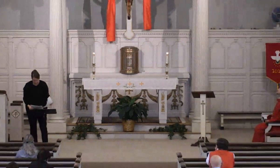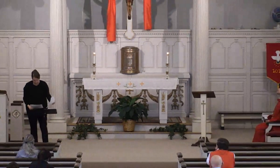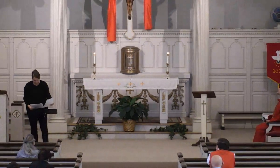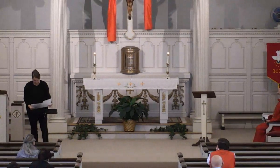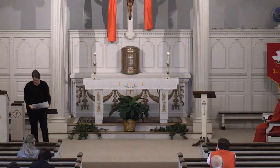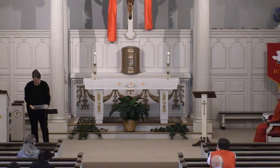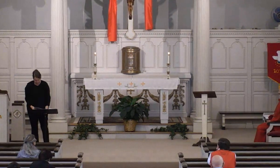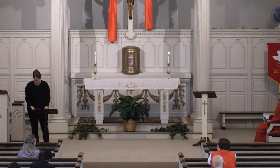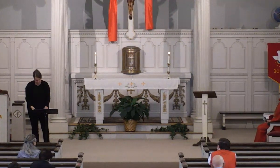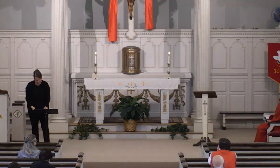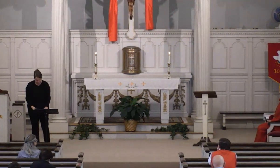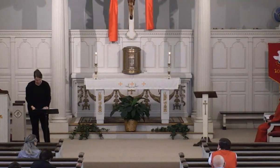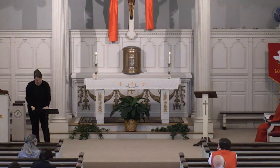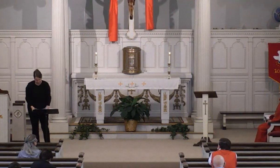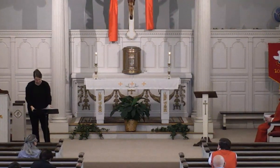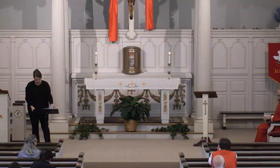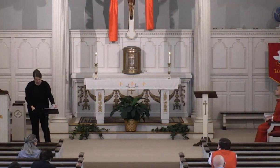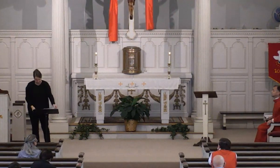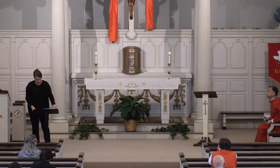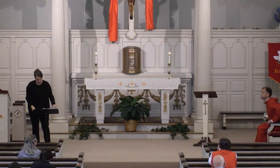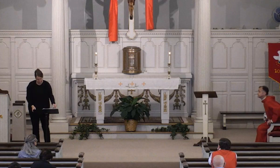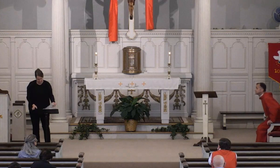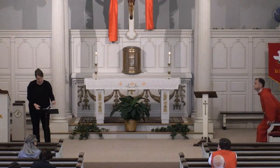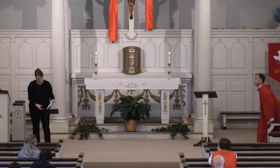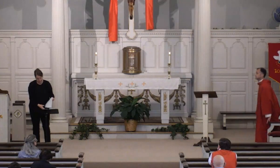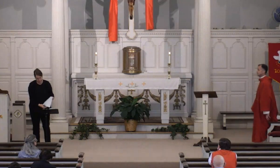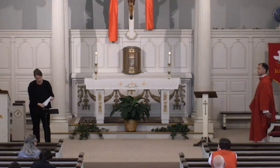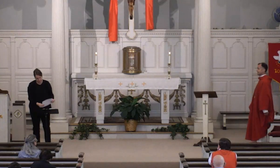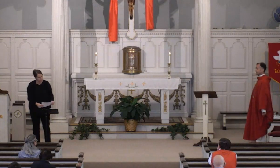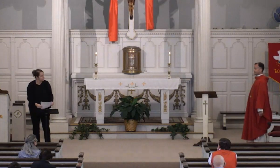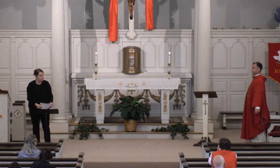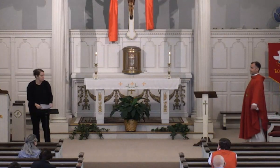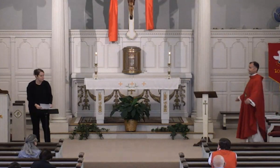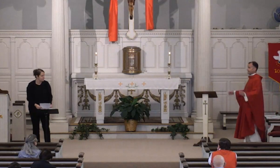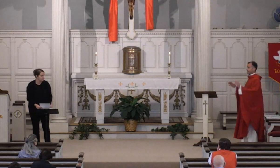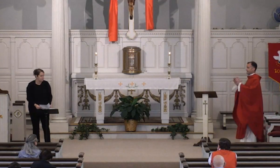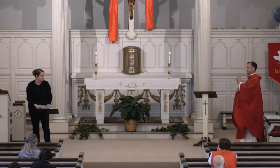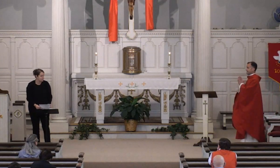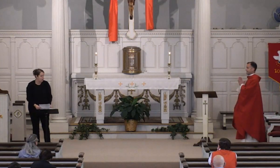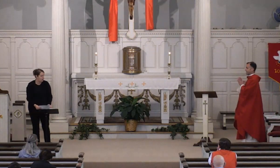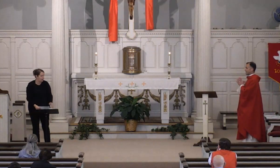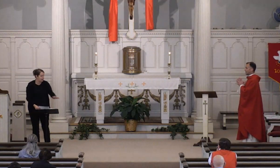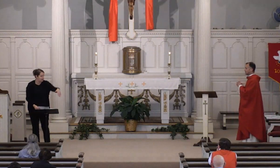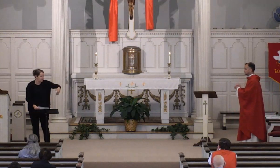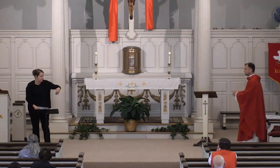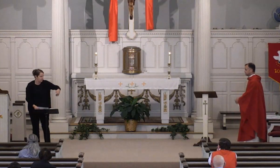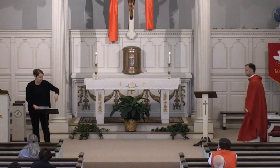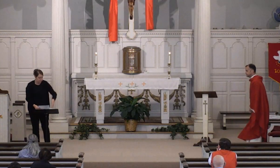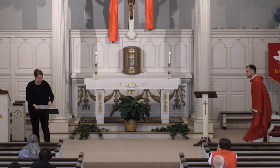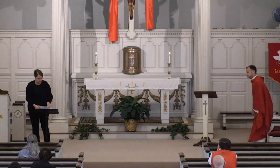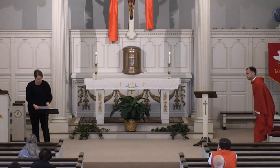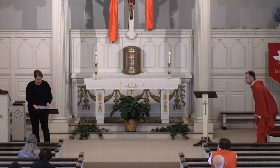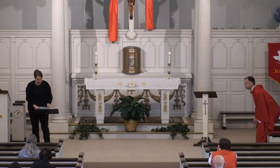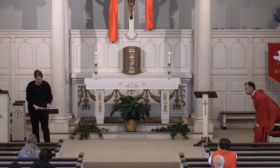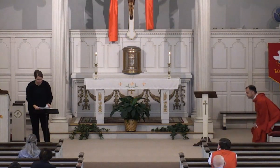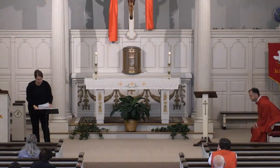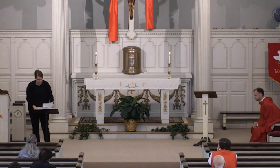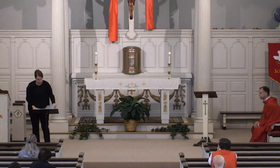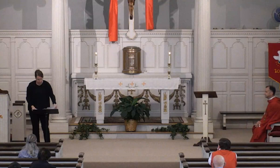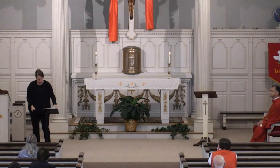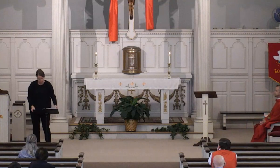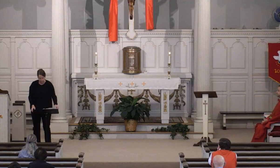Come, Holy Spirit, come. And from your